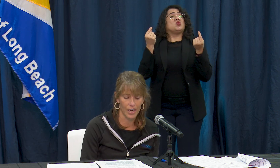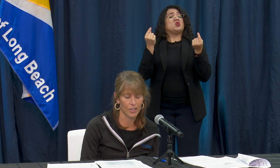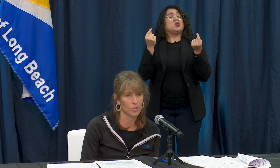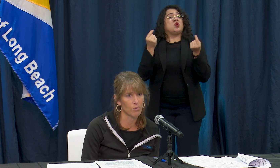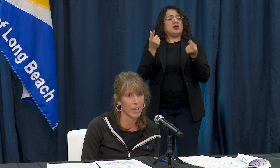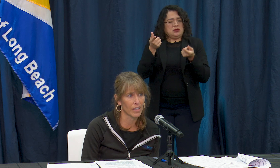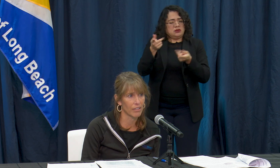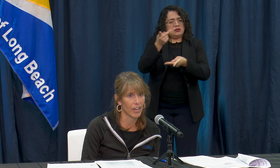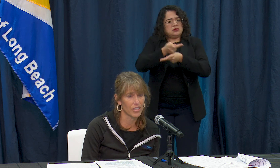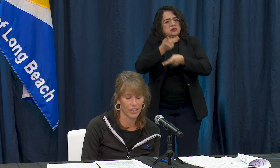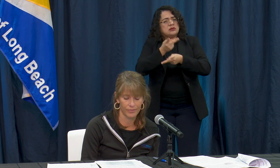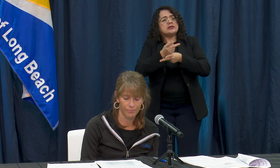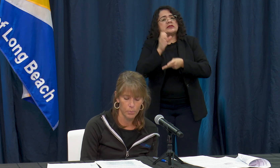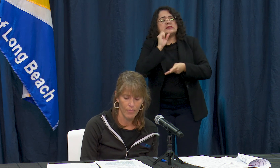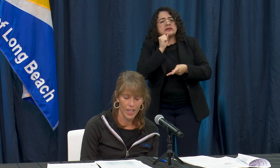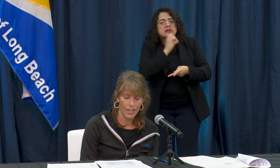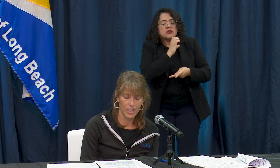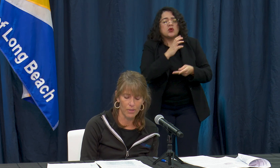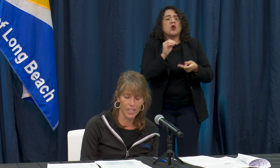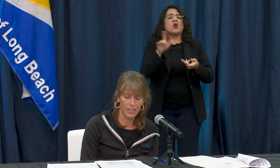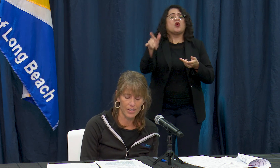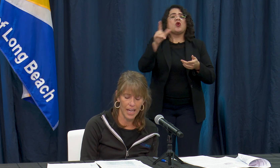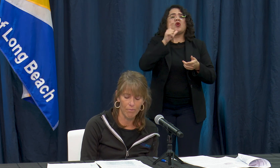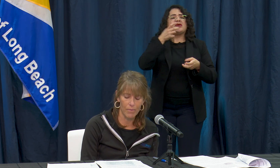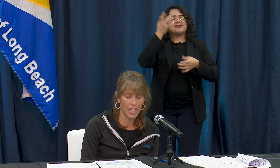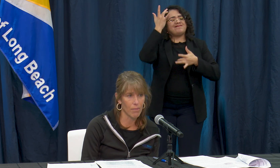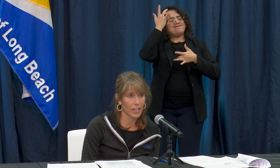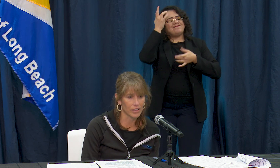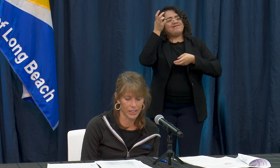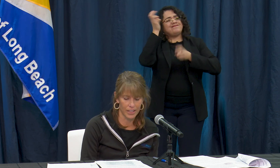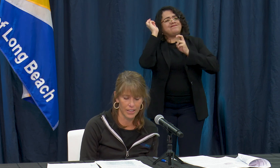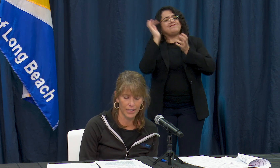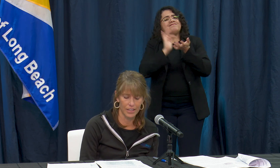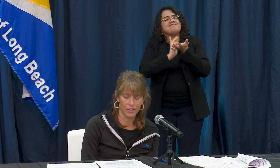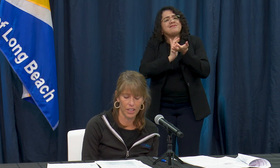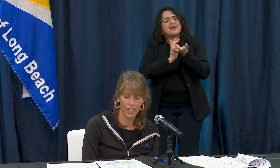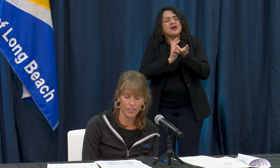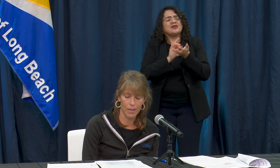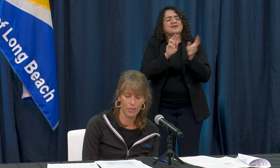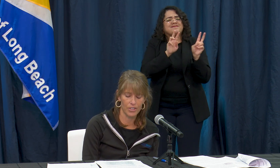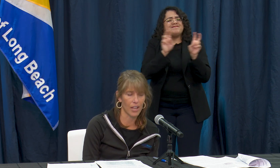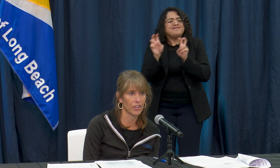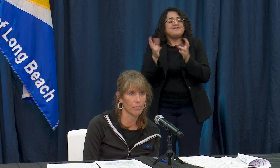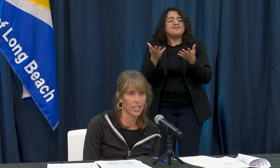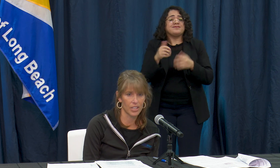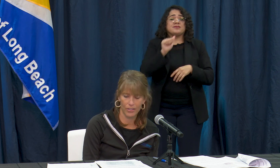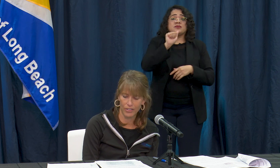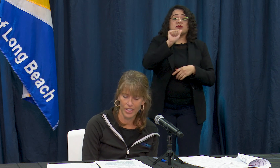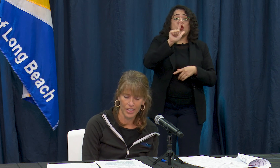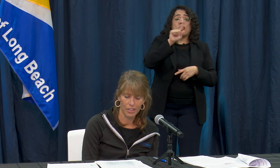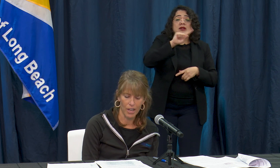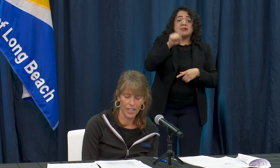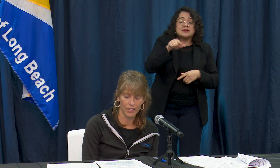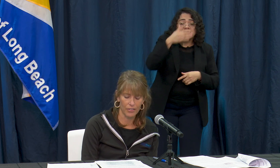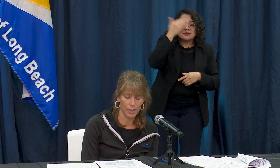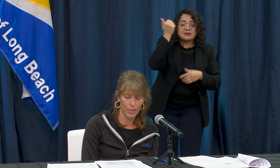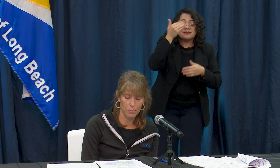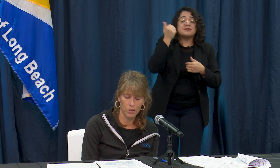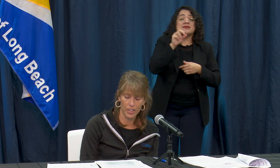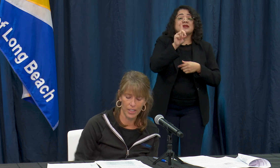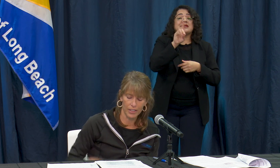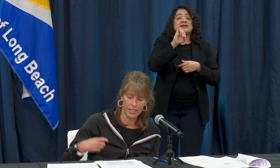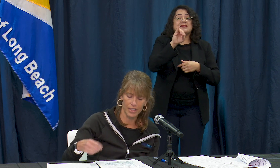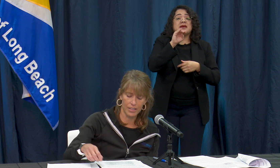seniors and others who are medically fragile. These residents have many medical illnesses, including Alzheimer's and other dementias, chronic and